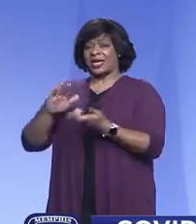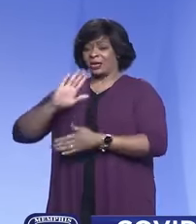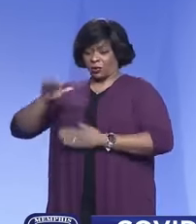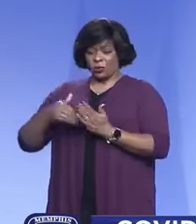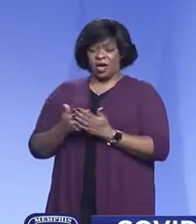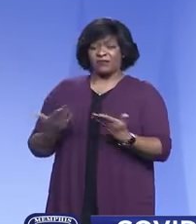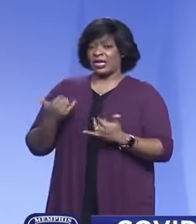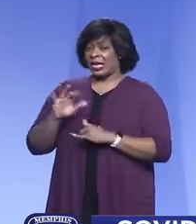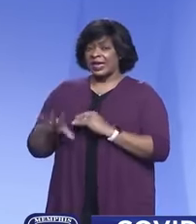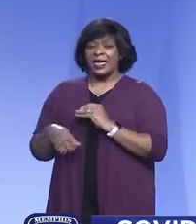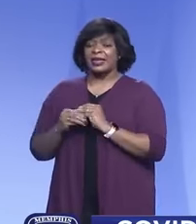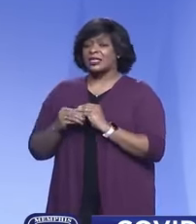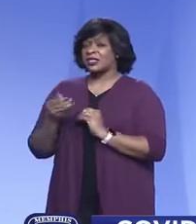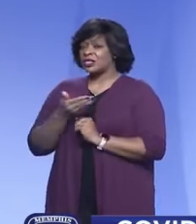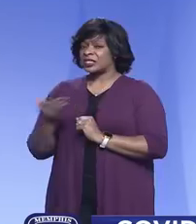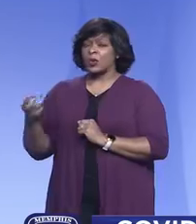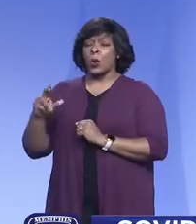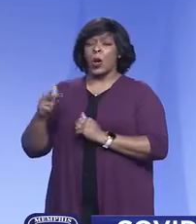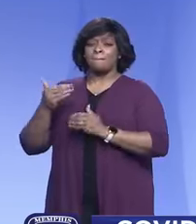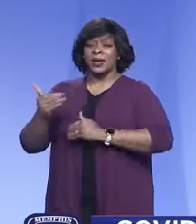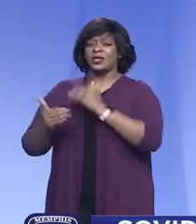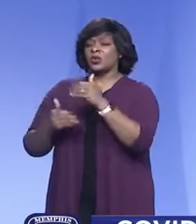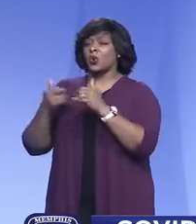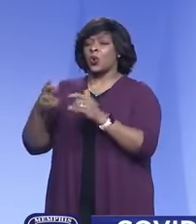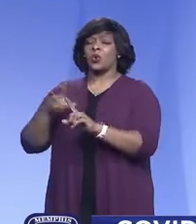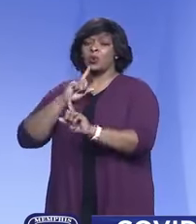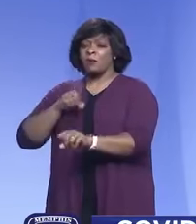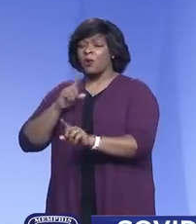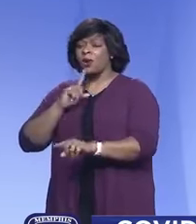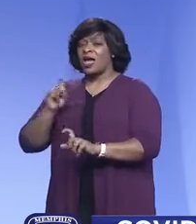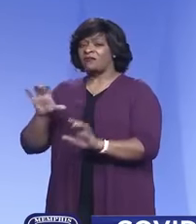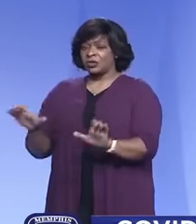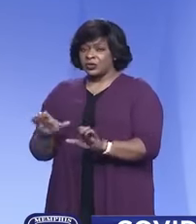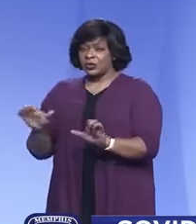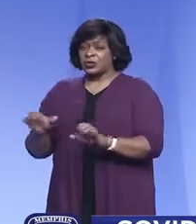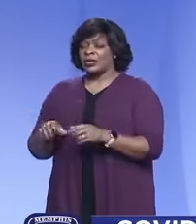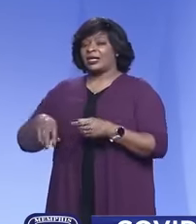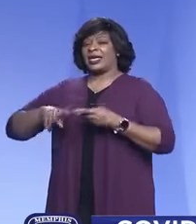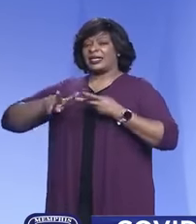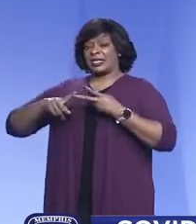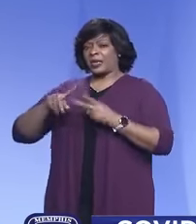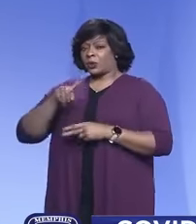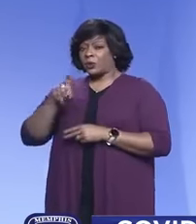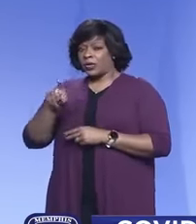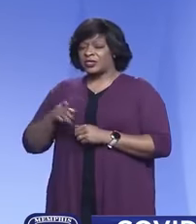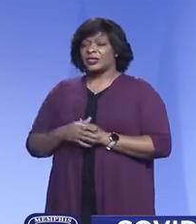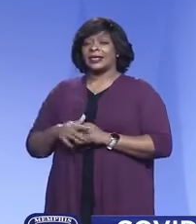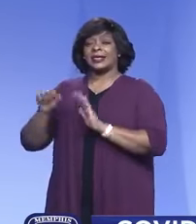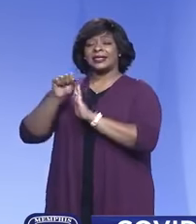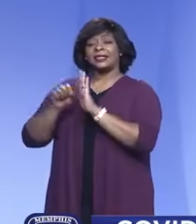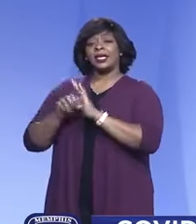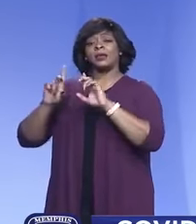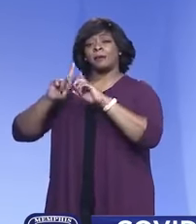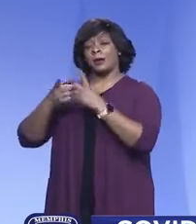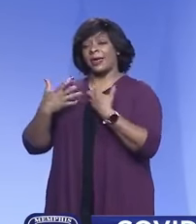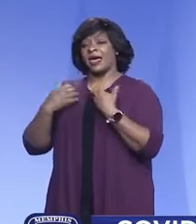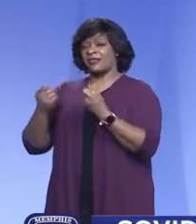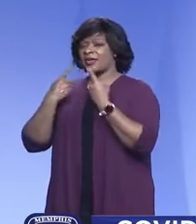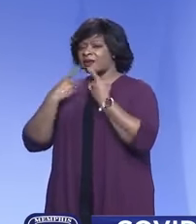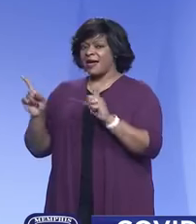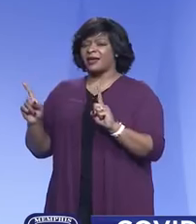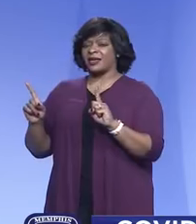there any additional things or measures or reporting that you will have to do? Second question is the State Department of Health